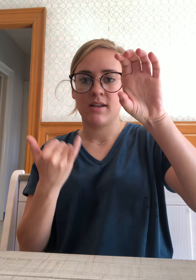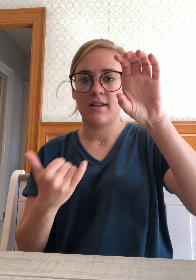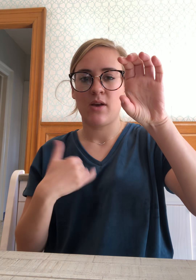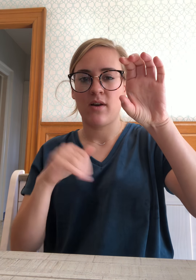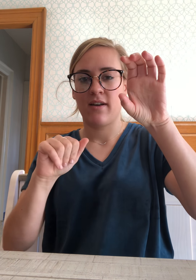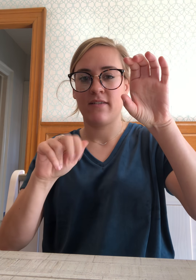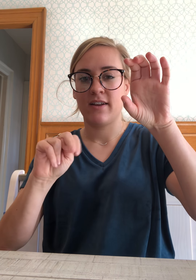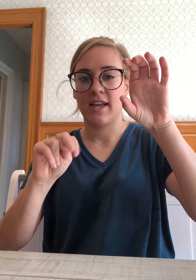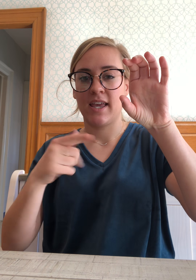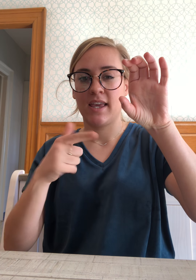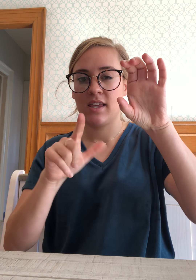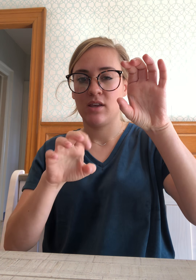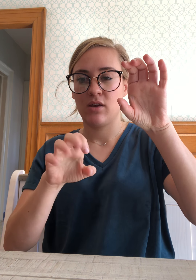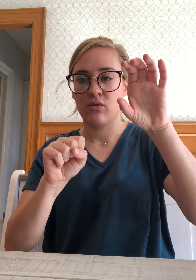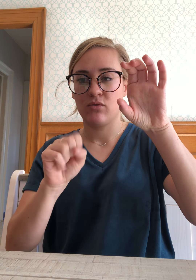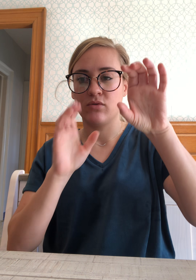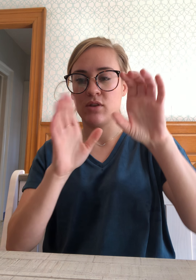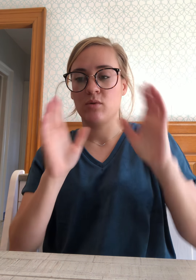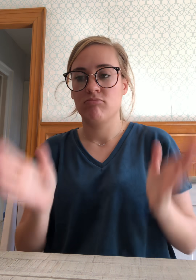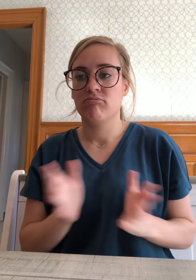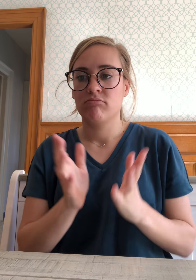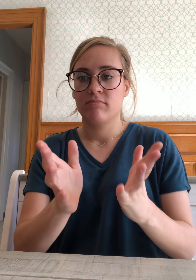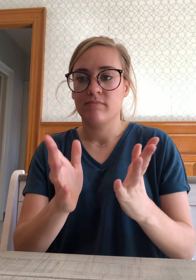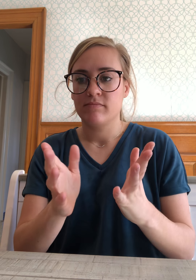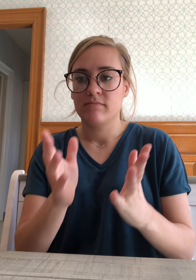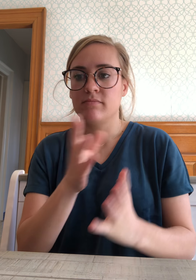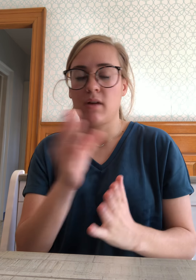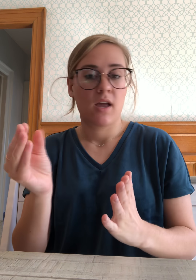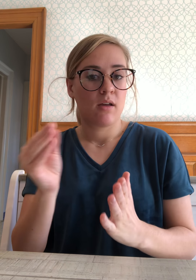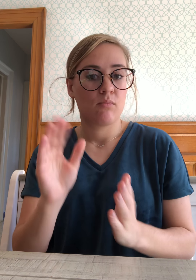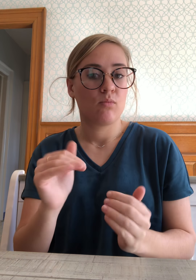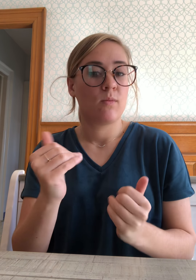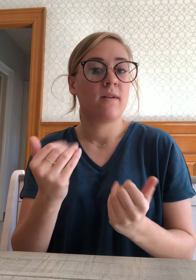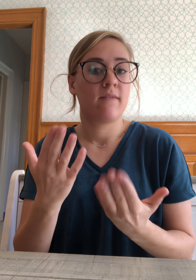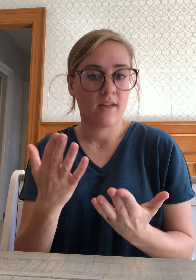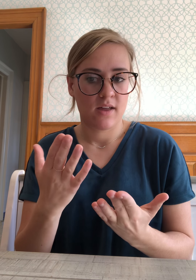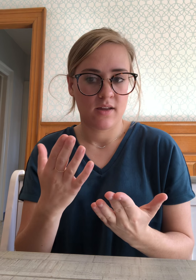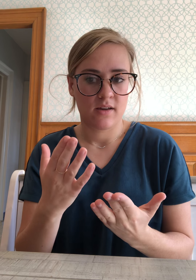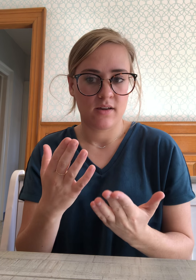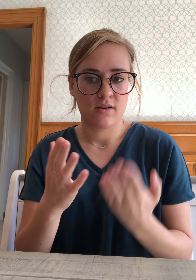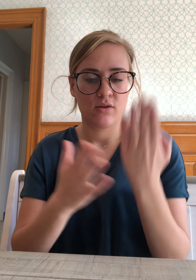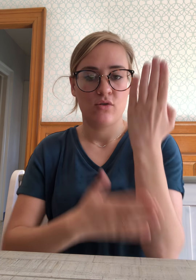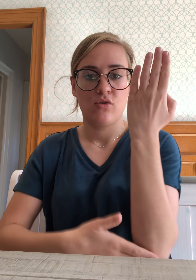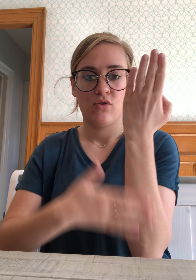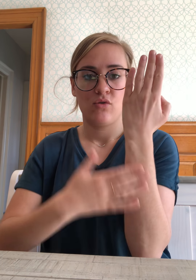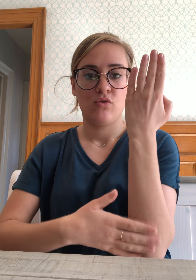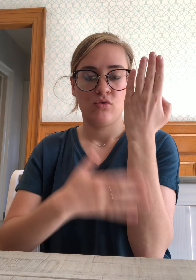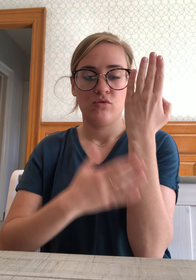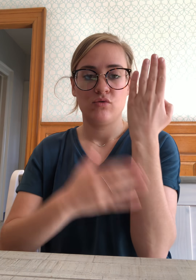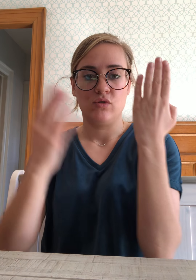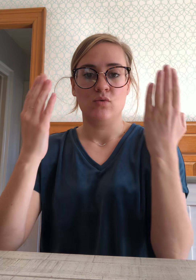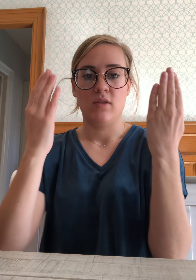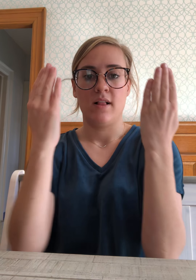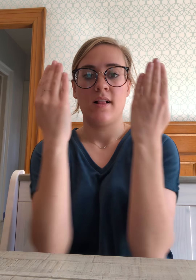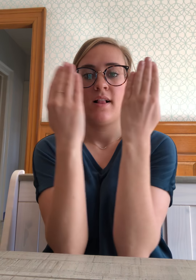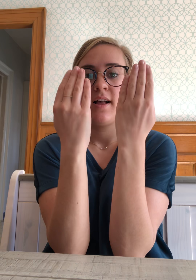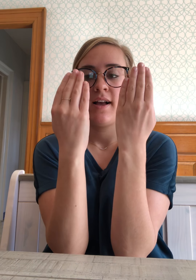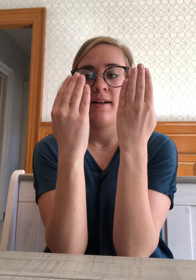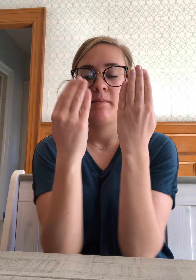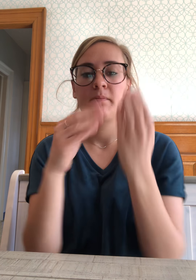would promote and provide the roots lining up in the position they